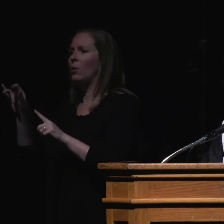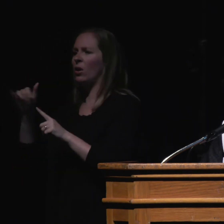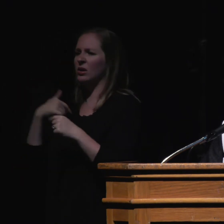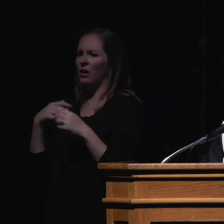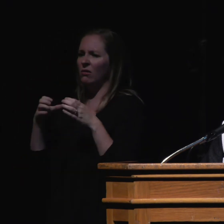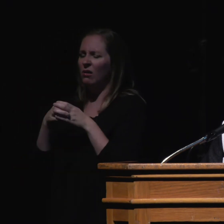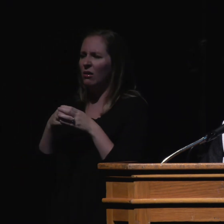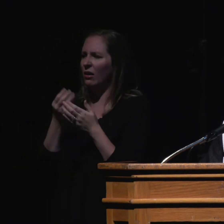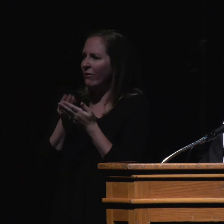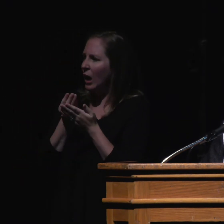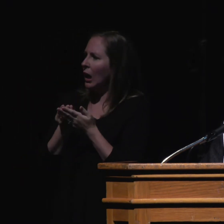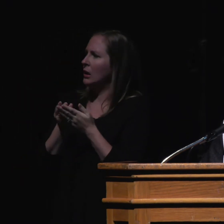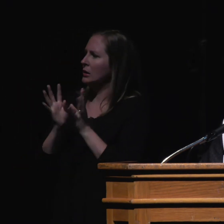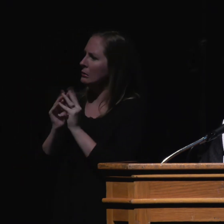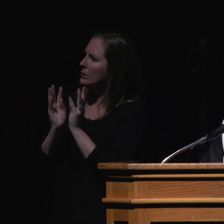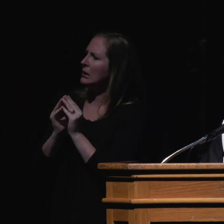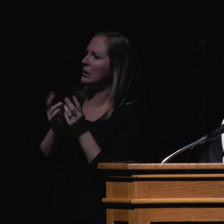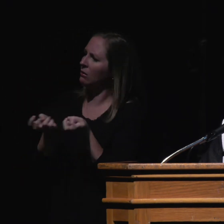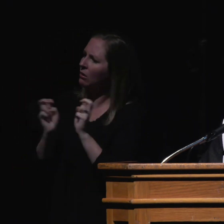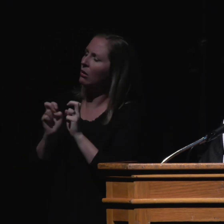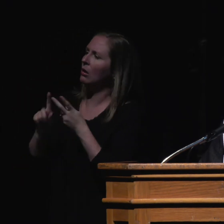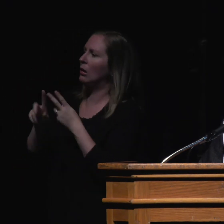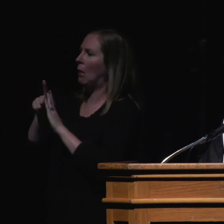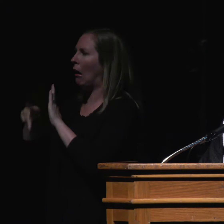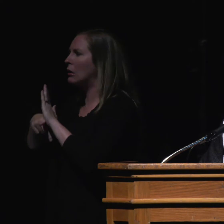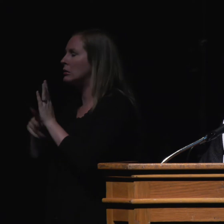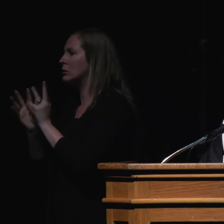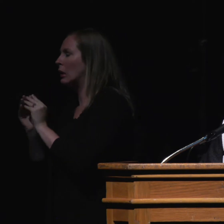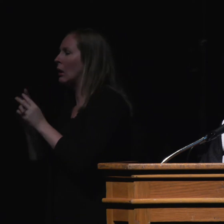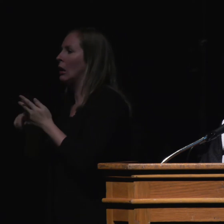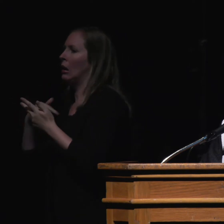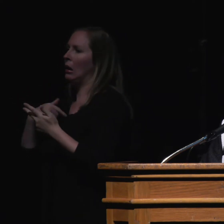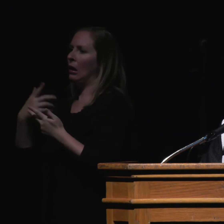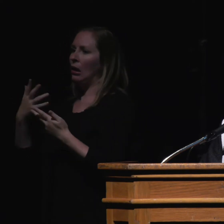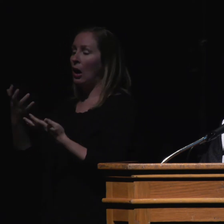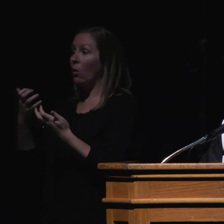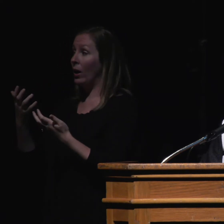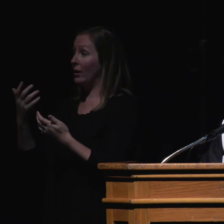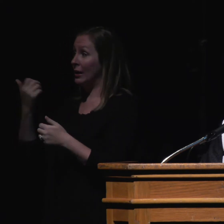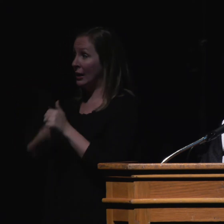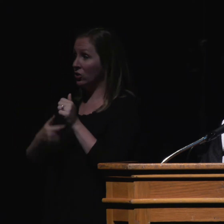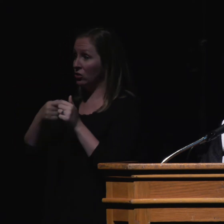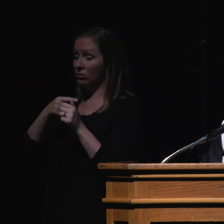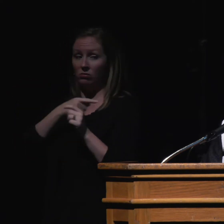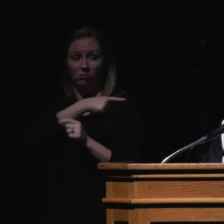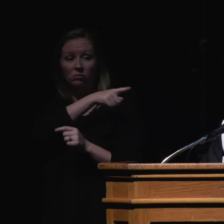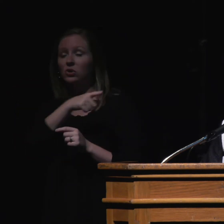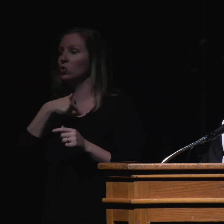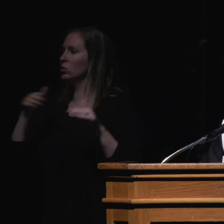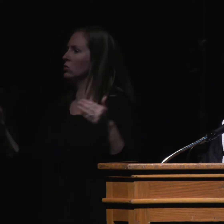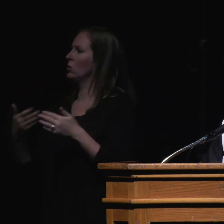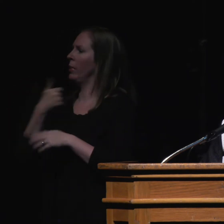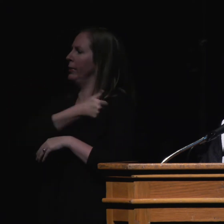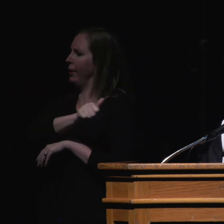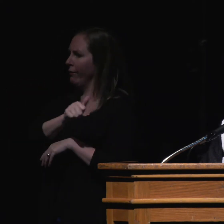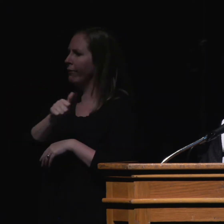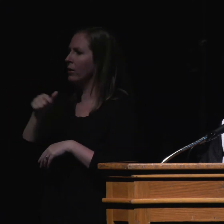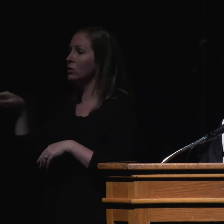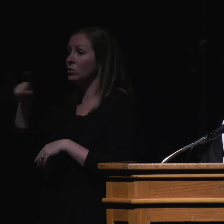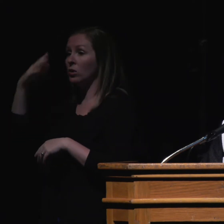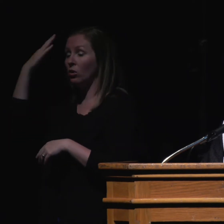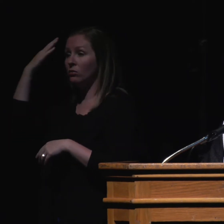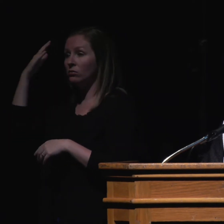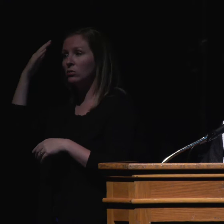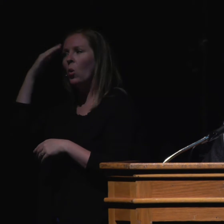meetings like Finance Committee and Policy Committee. And I wanted each of the board members to introduce themselves to you so that you could learn a little